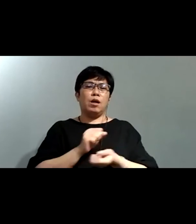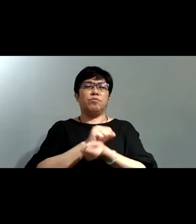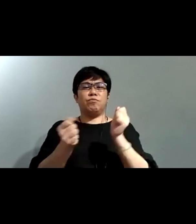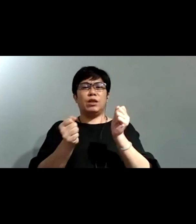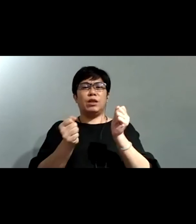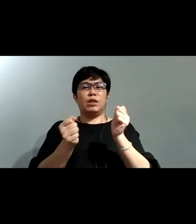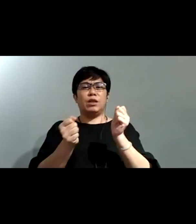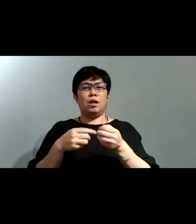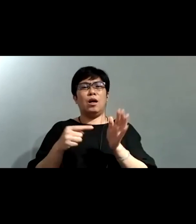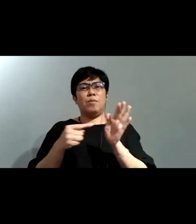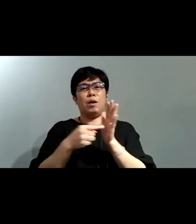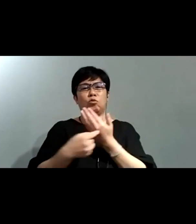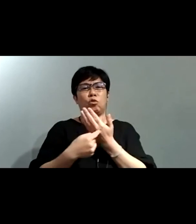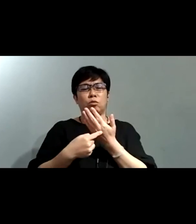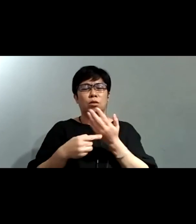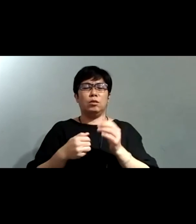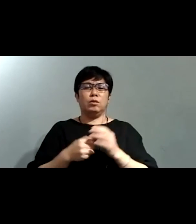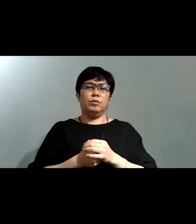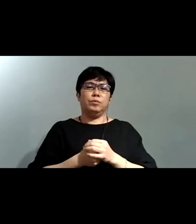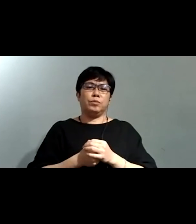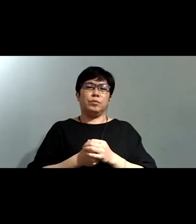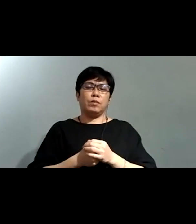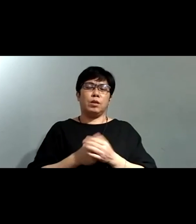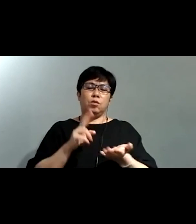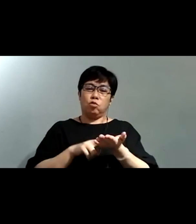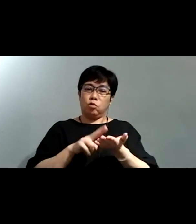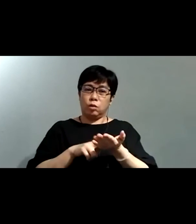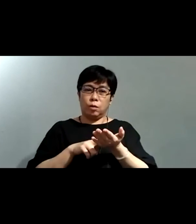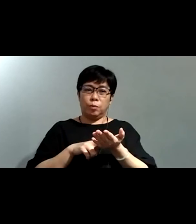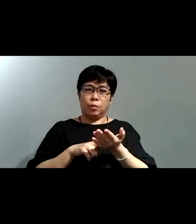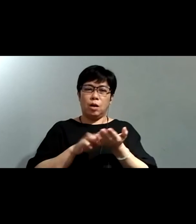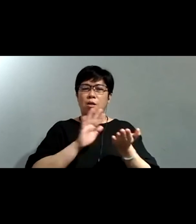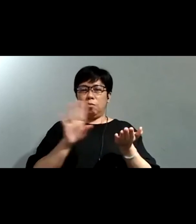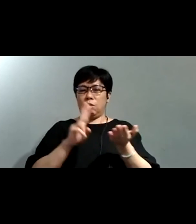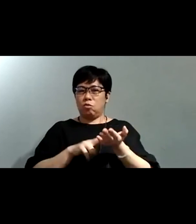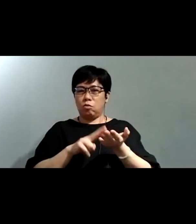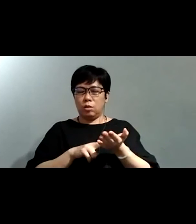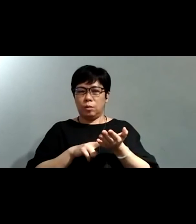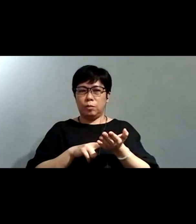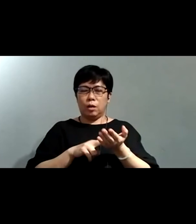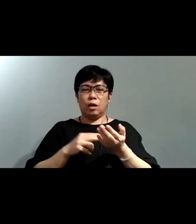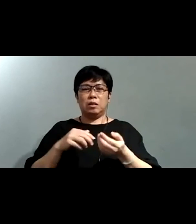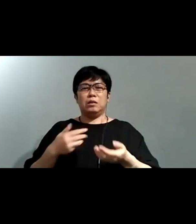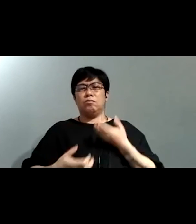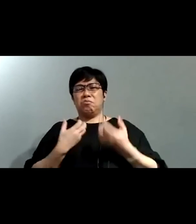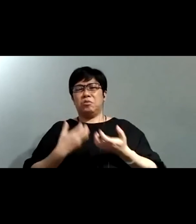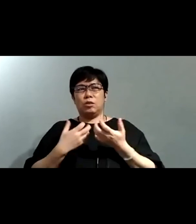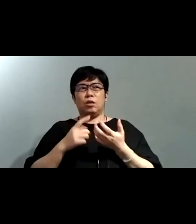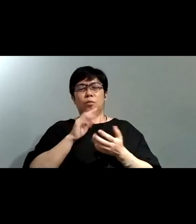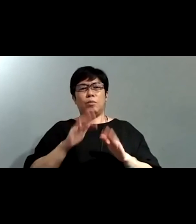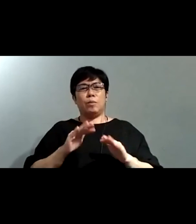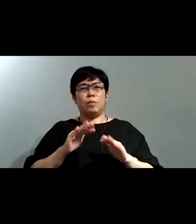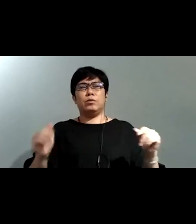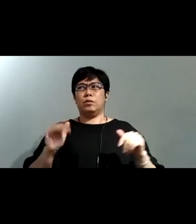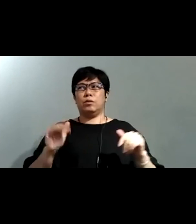trust or mistrust can be diluted, and kinds of trust can be built through this